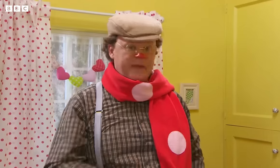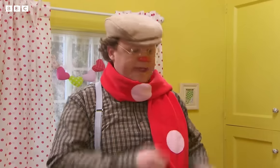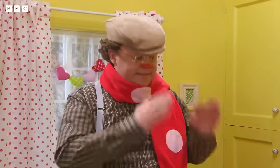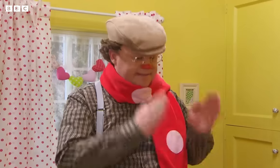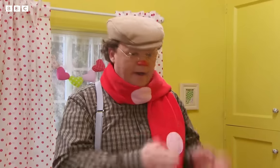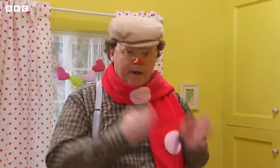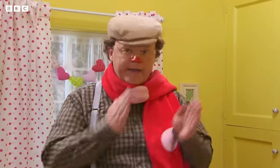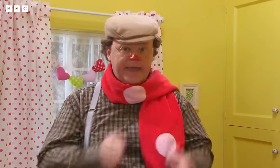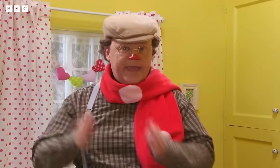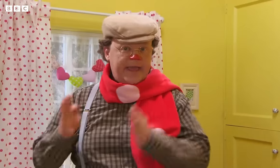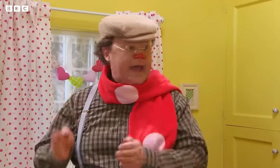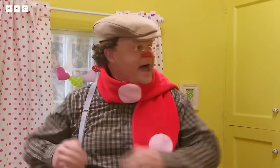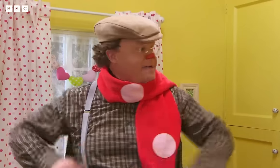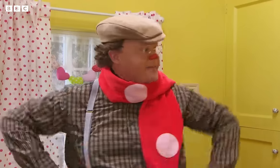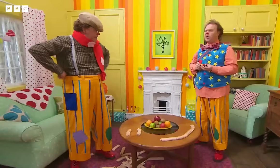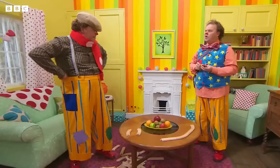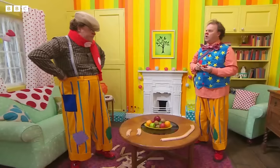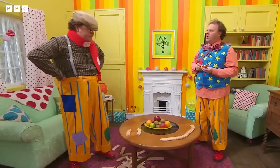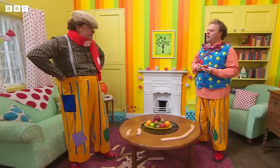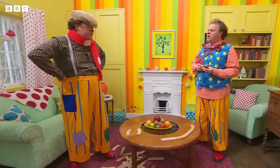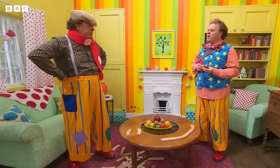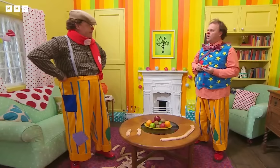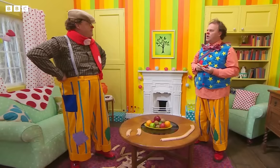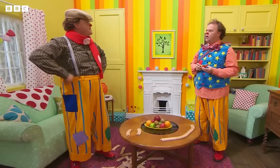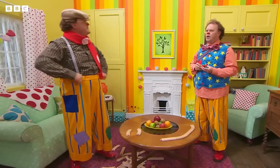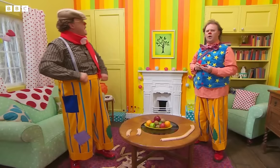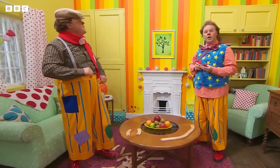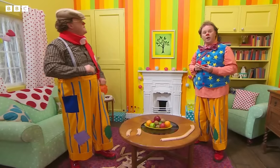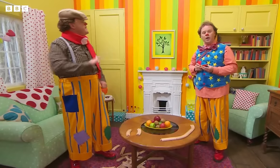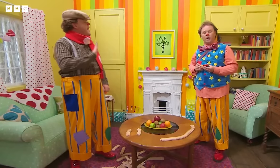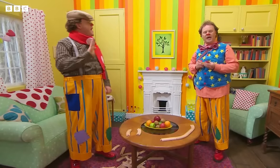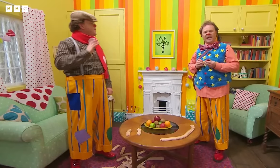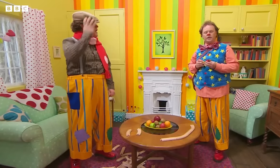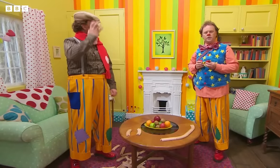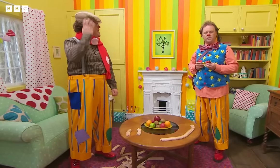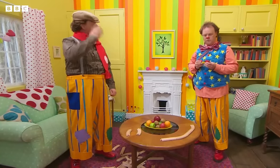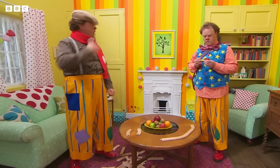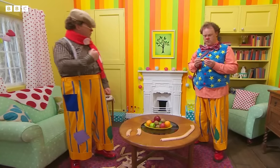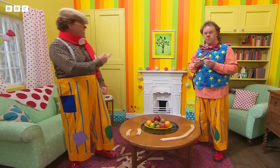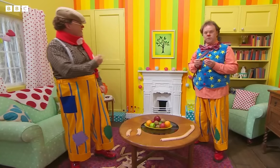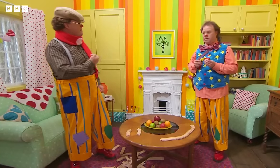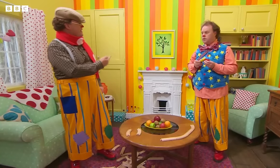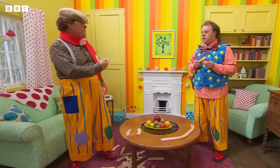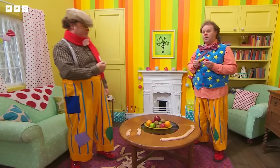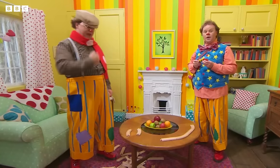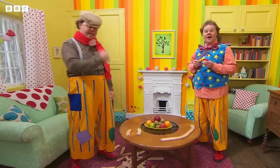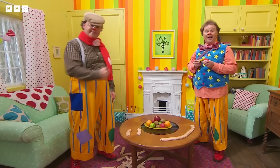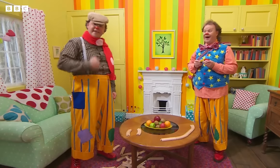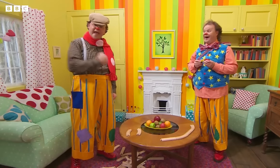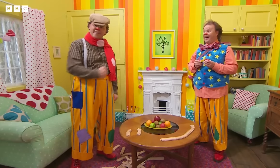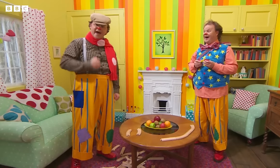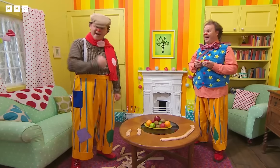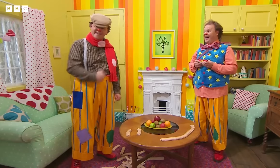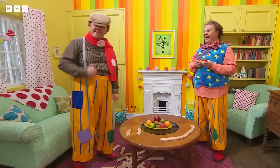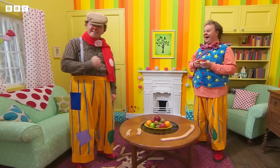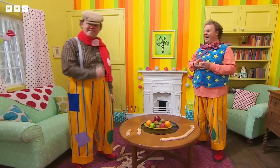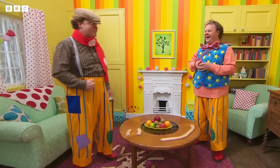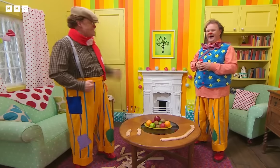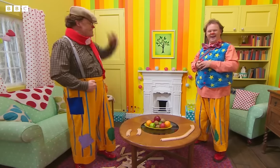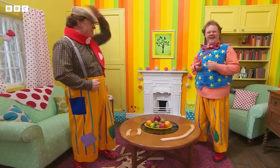been tidying it up. But don't worry, we can be trains together.